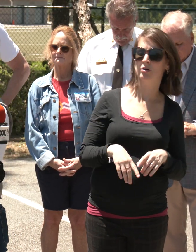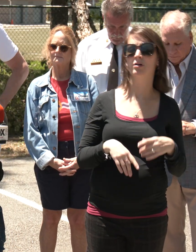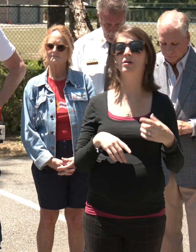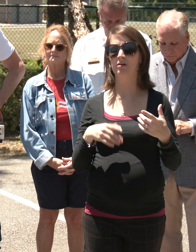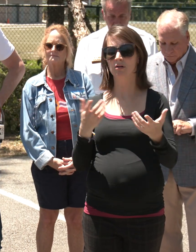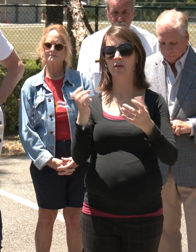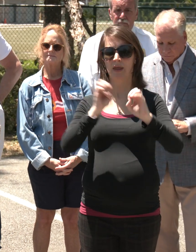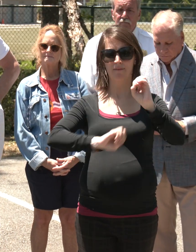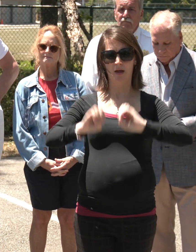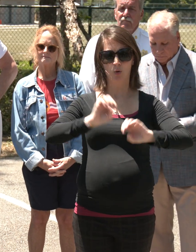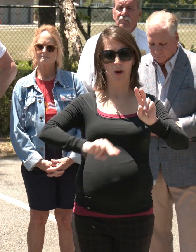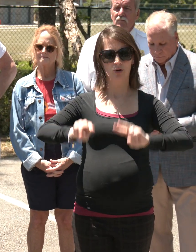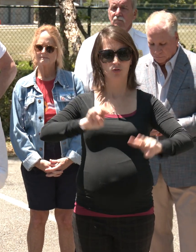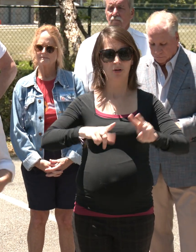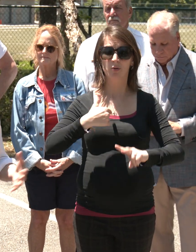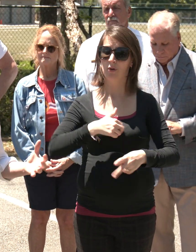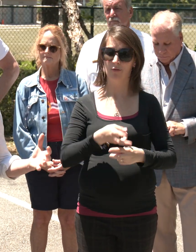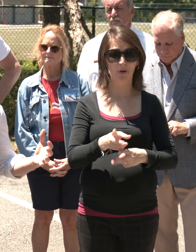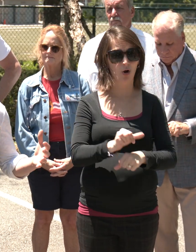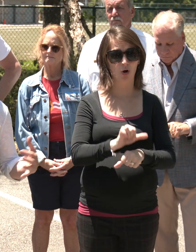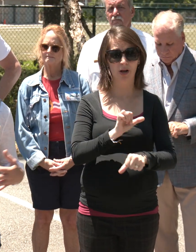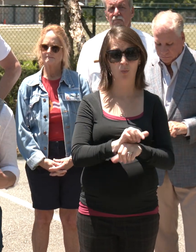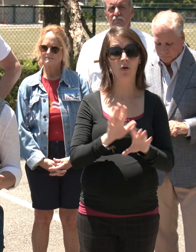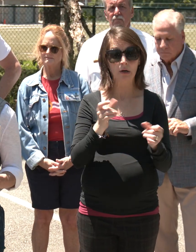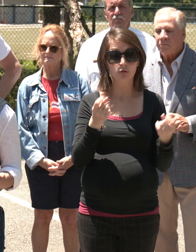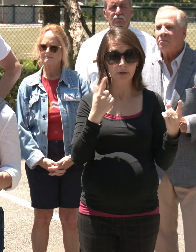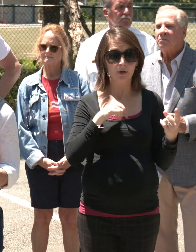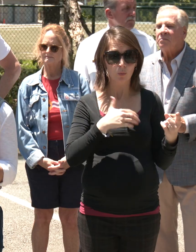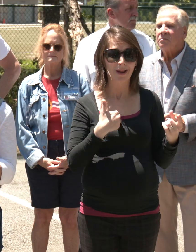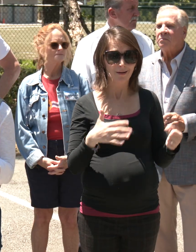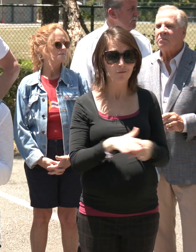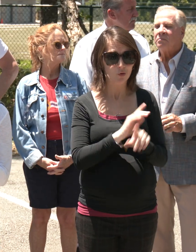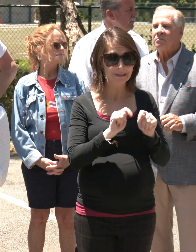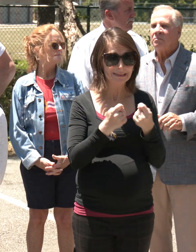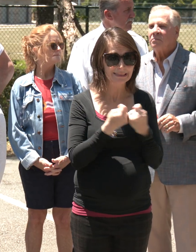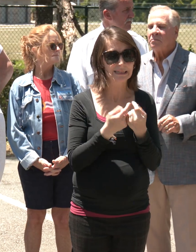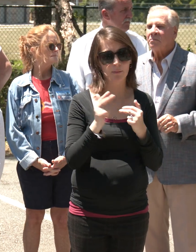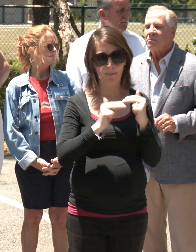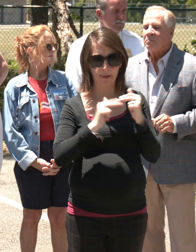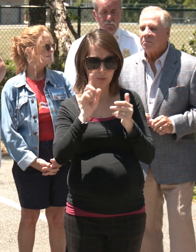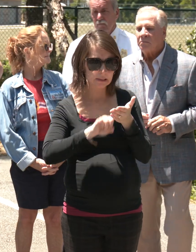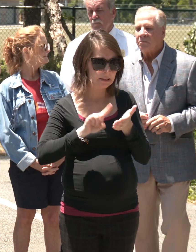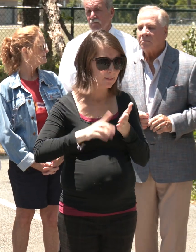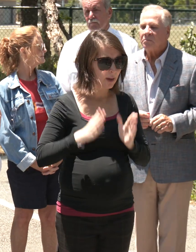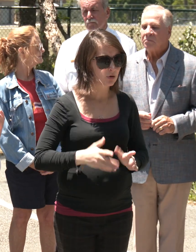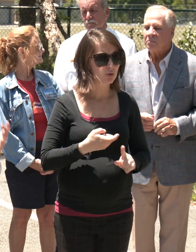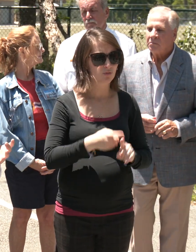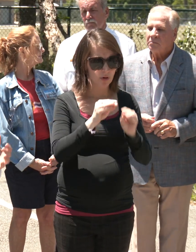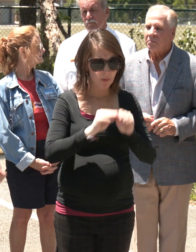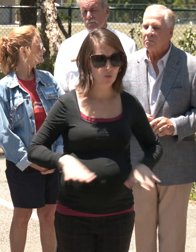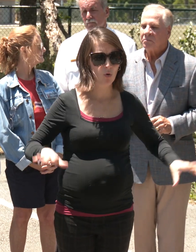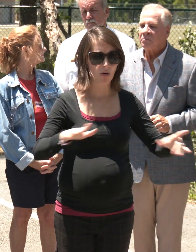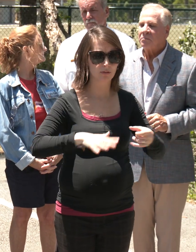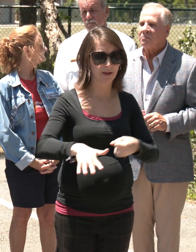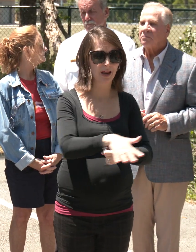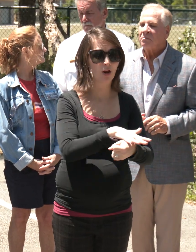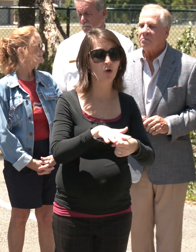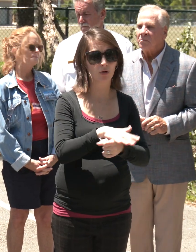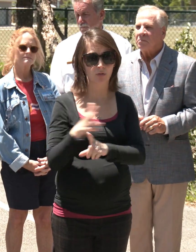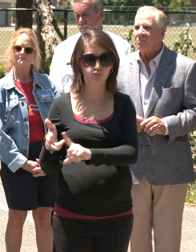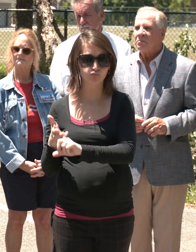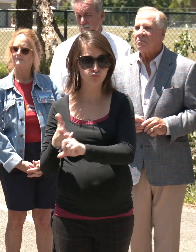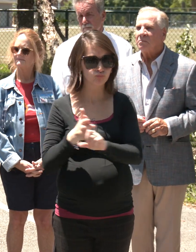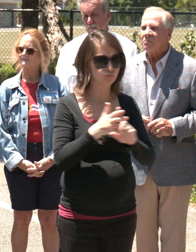the evaluations, we have been hard at work. We pulled in a team of building inspectors from across the region to help us do